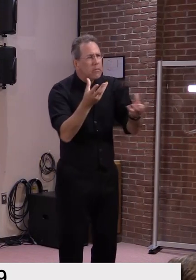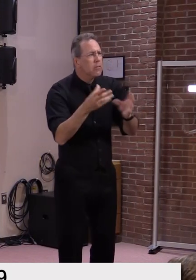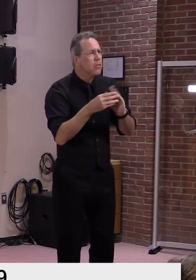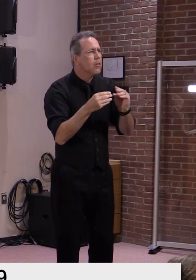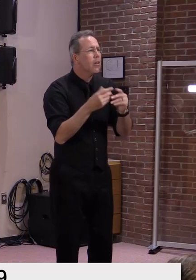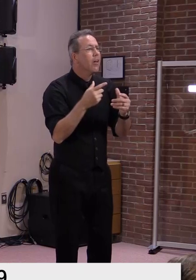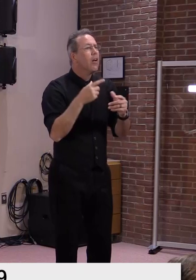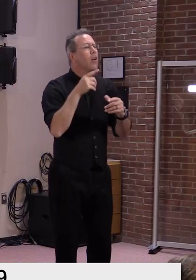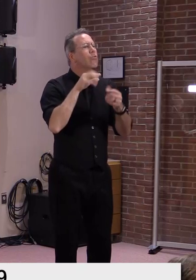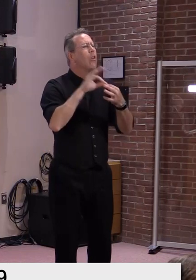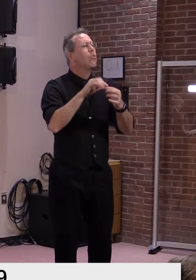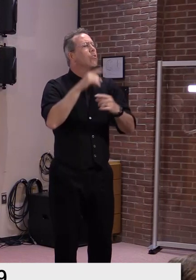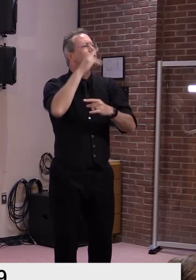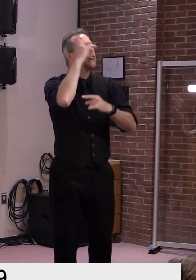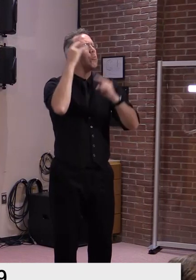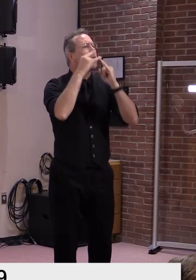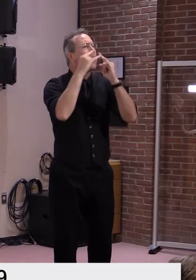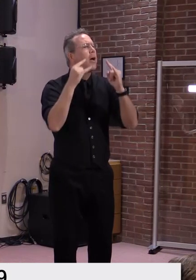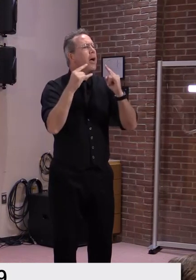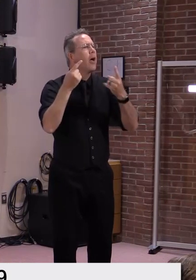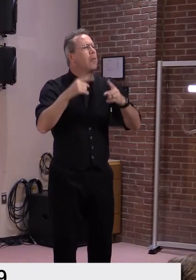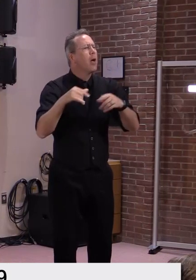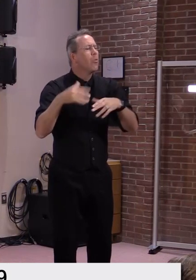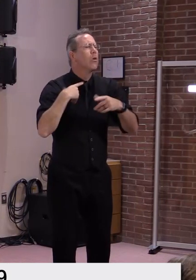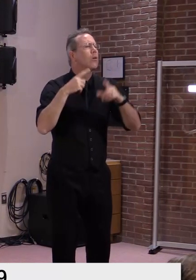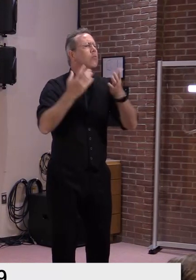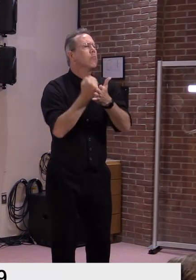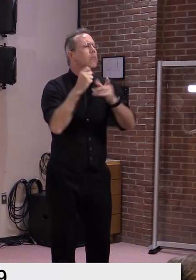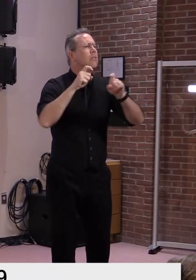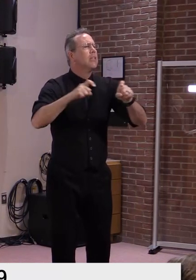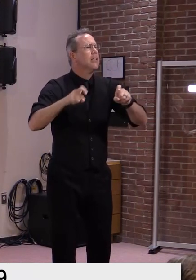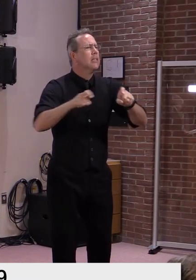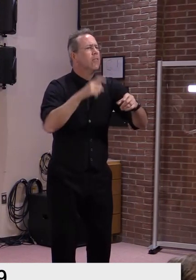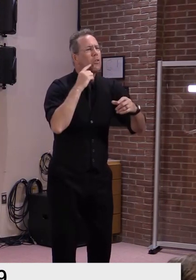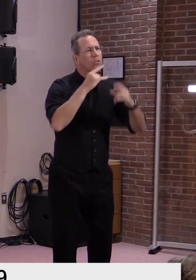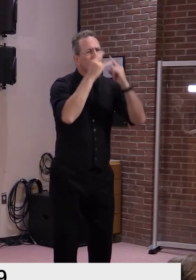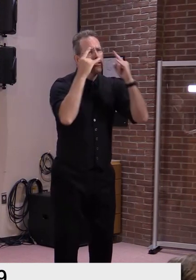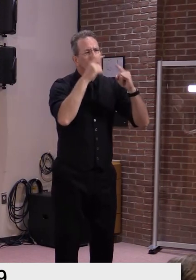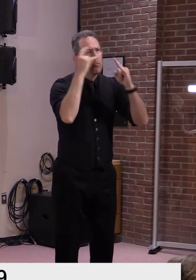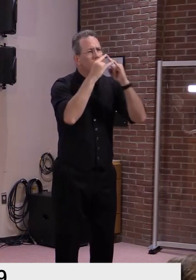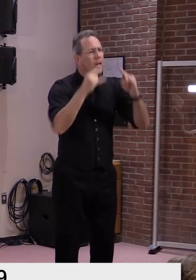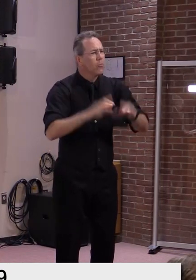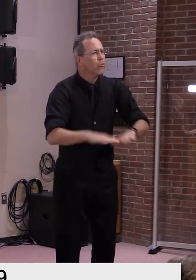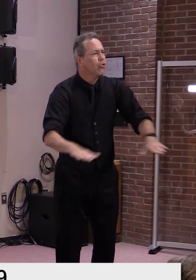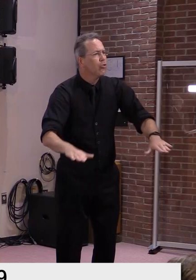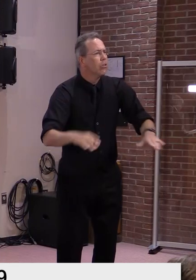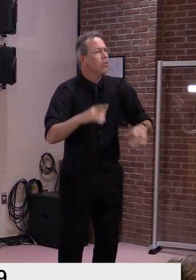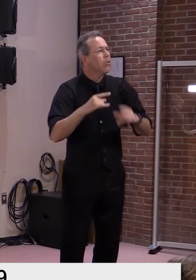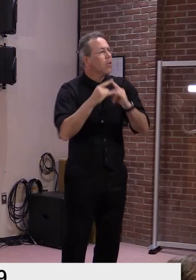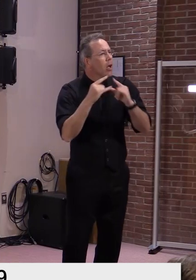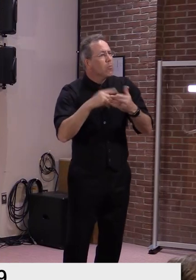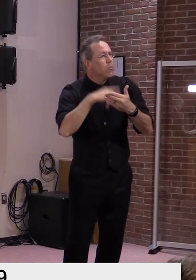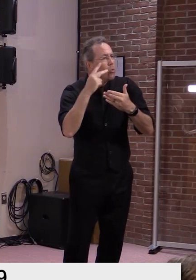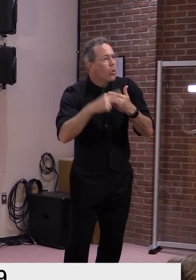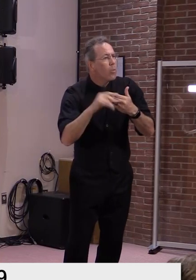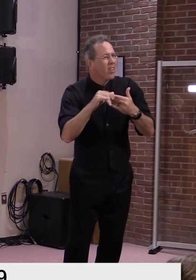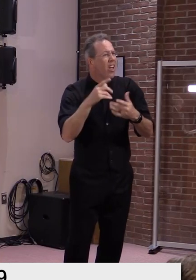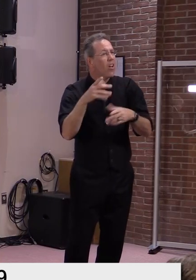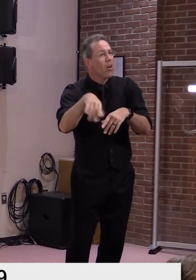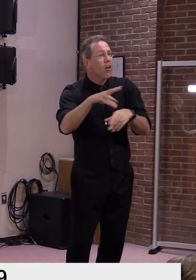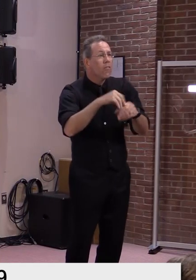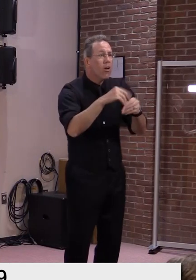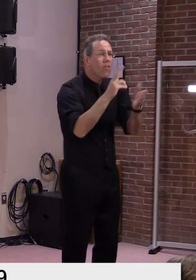programs is online and available today. This is available to eligible programs at